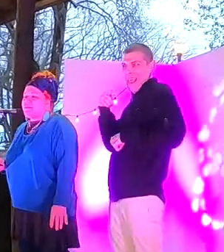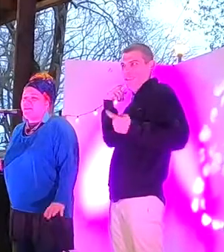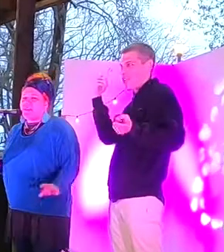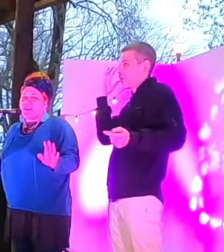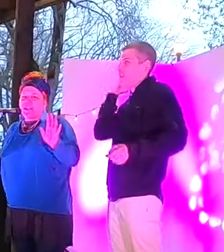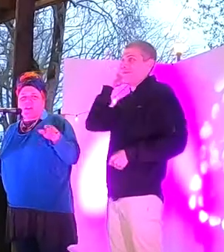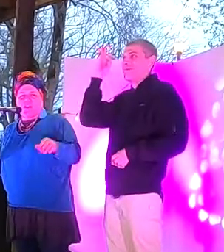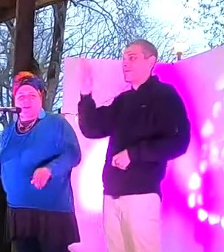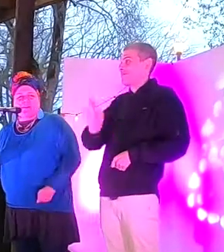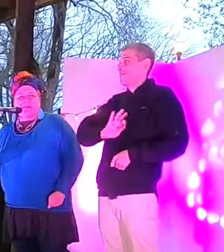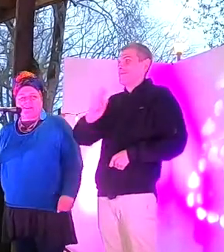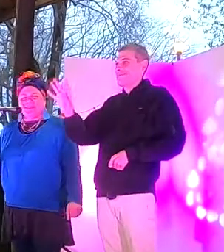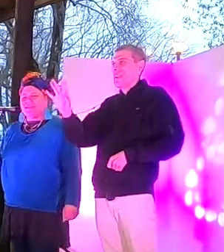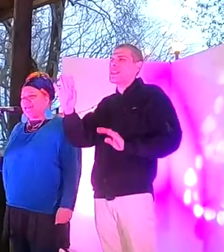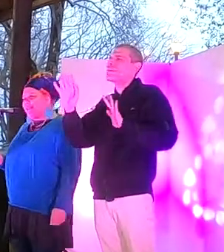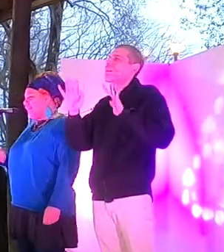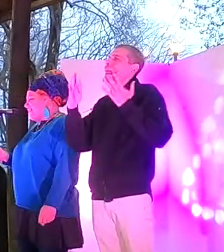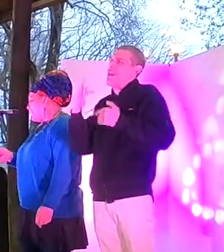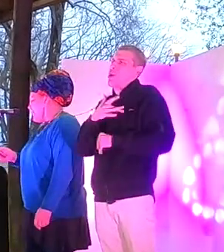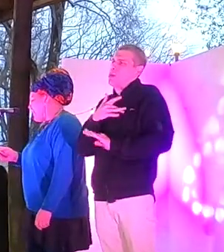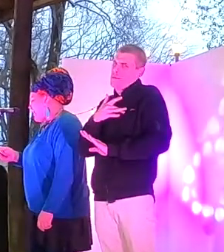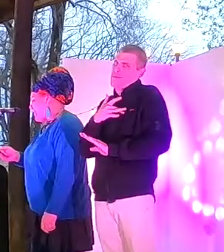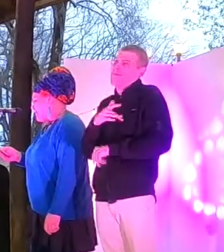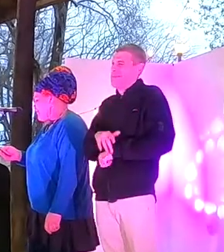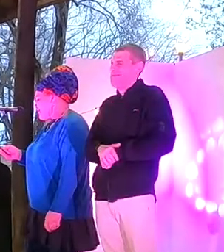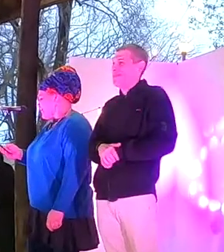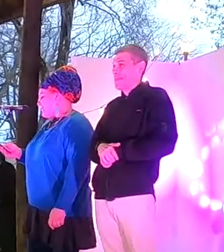it's very lighthearted.